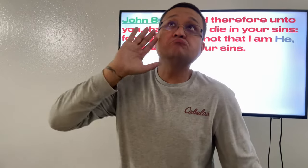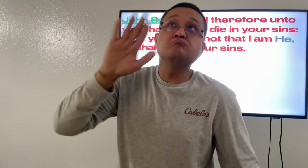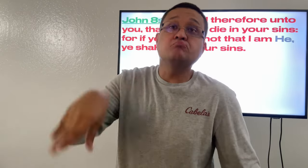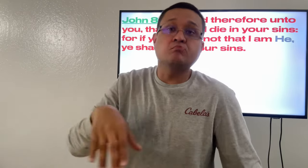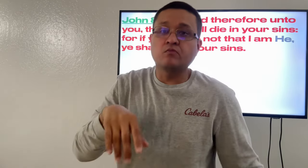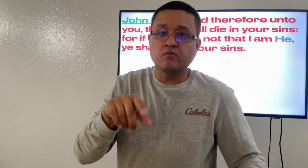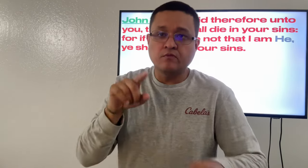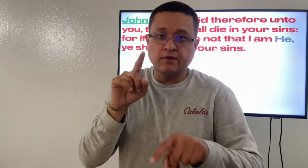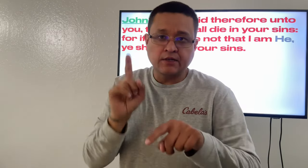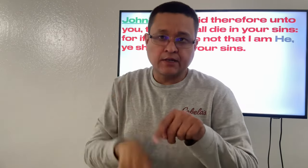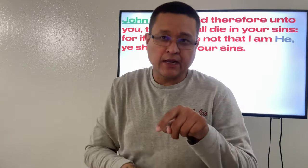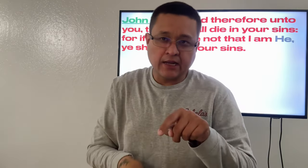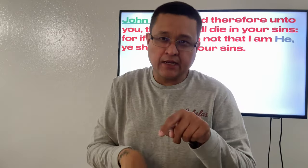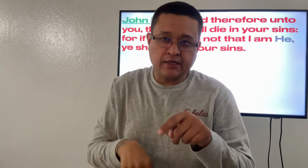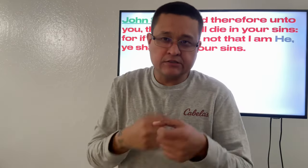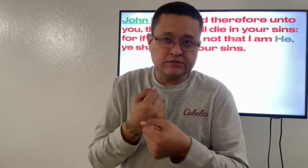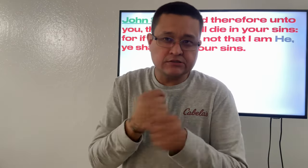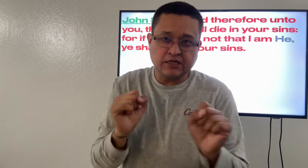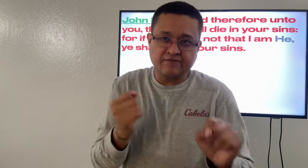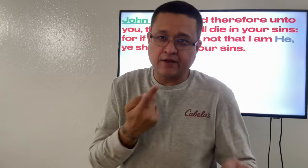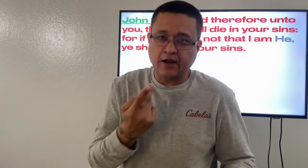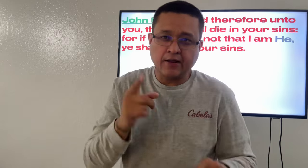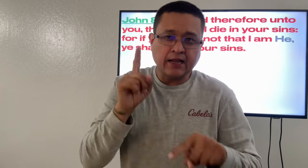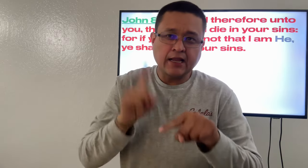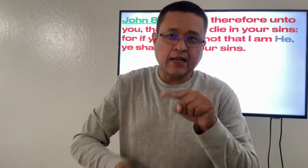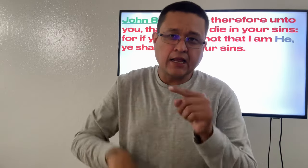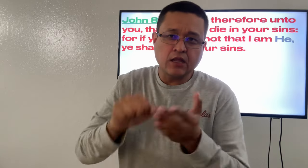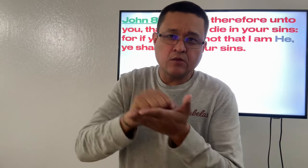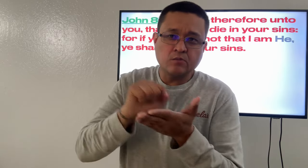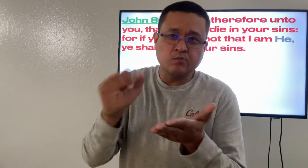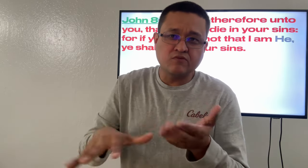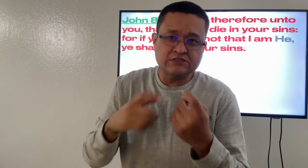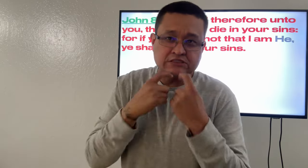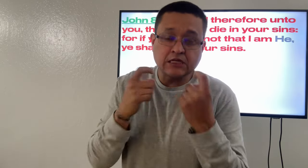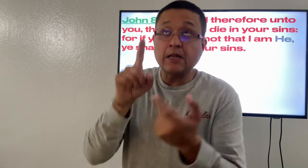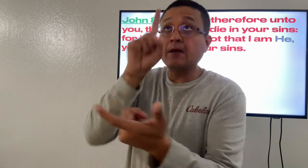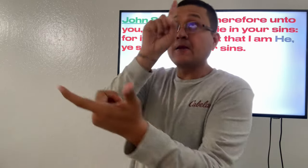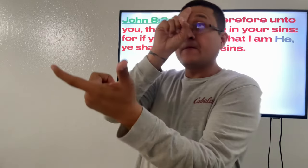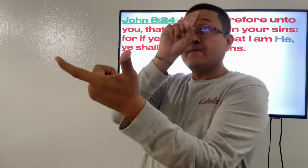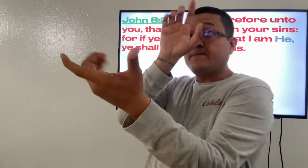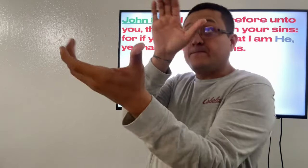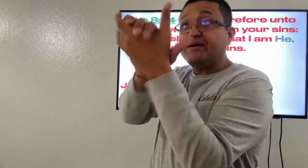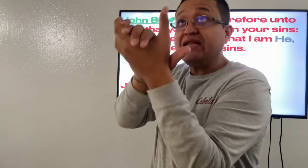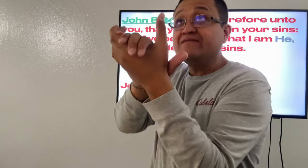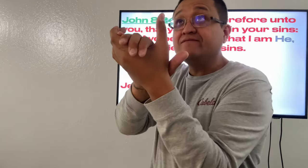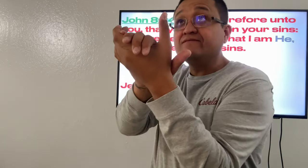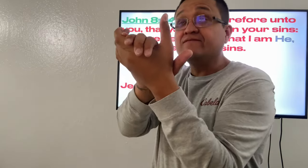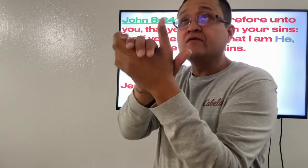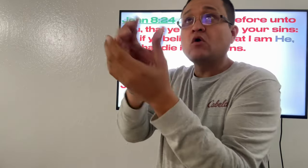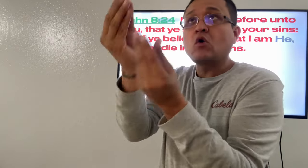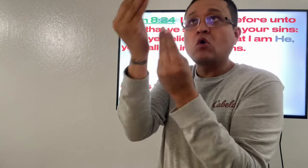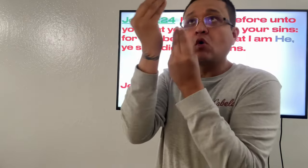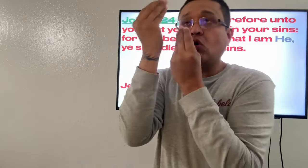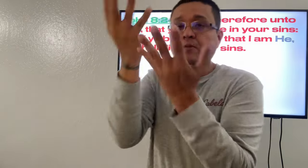Whoever has sin in their life had to make that blood sacrifice to push their sins forward. But now, today,